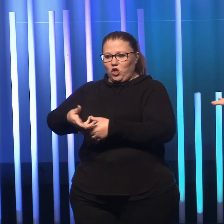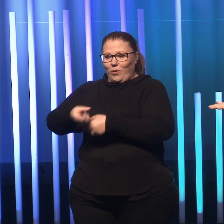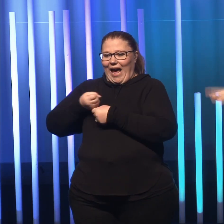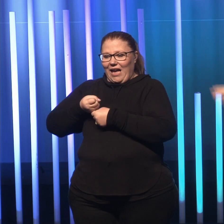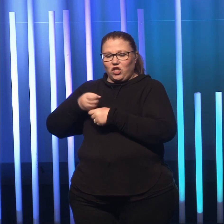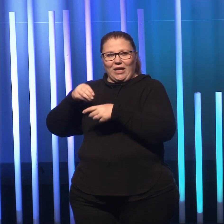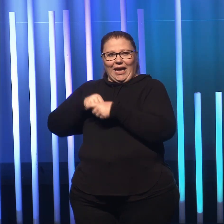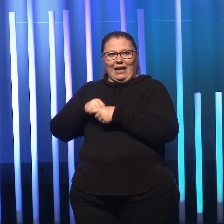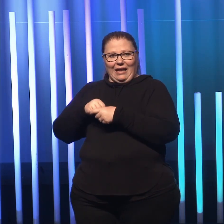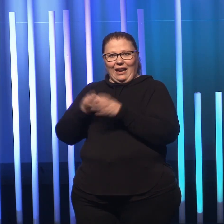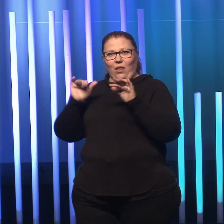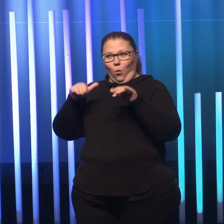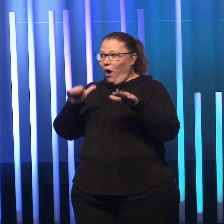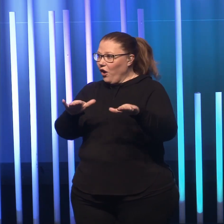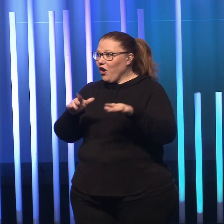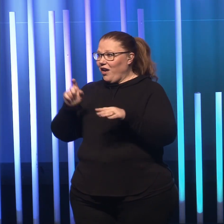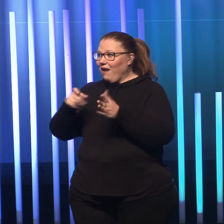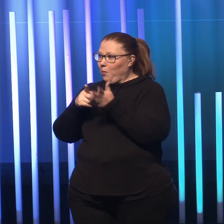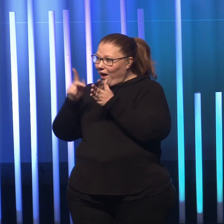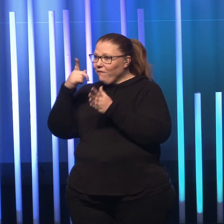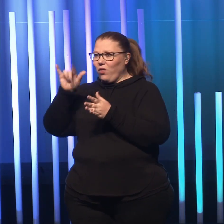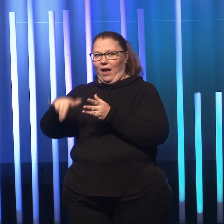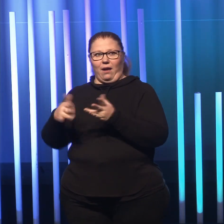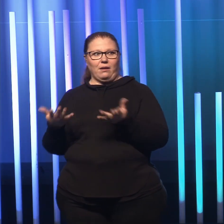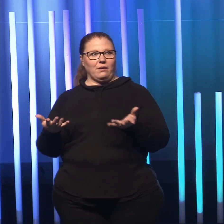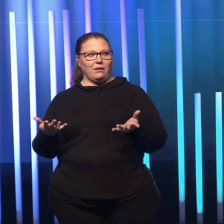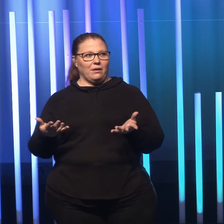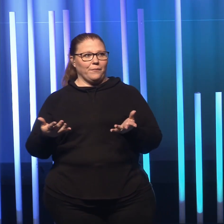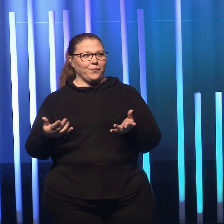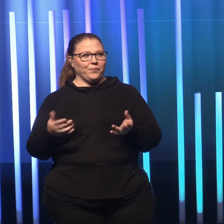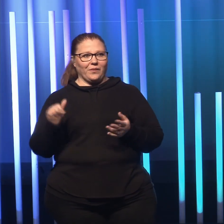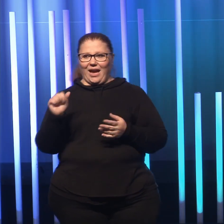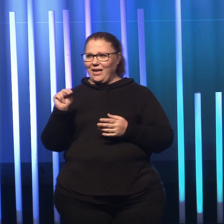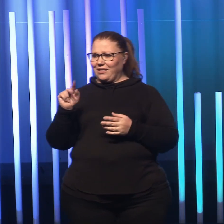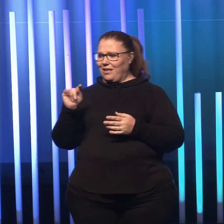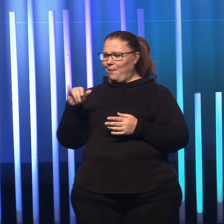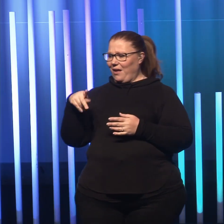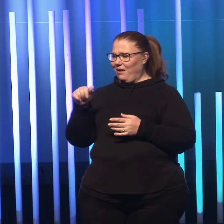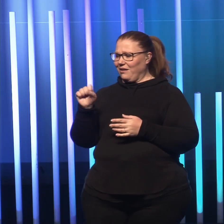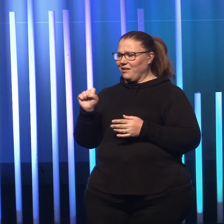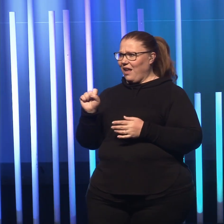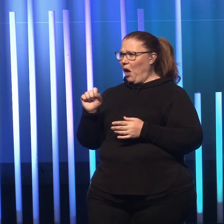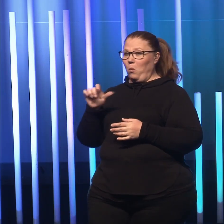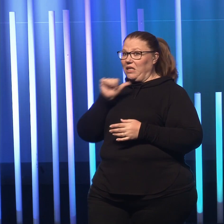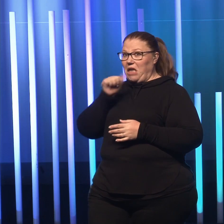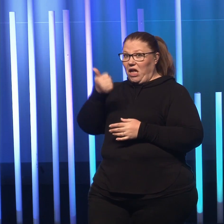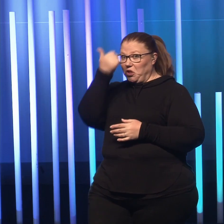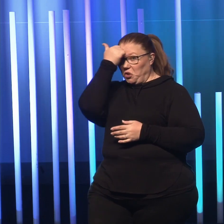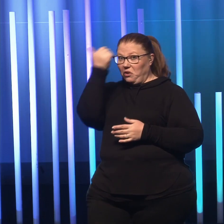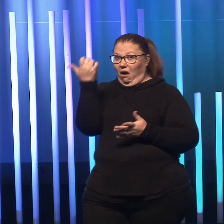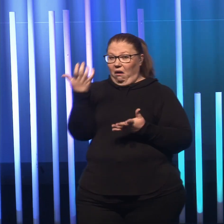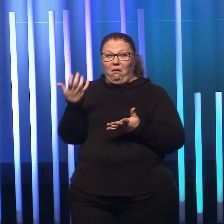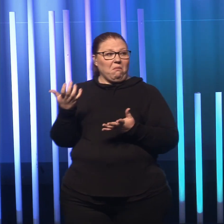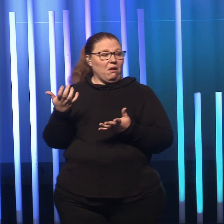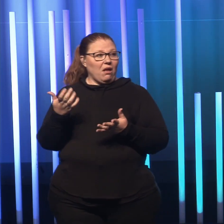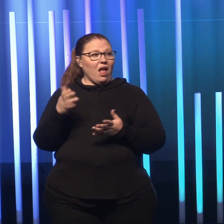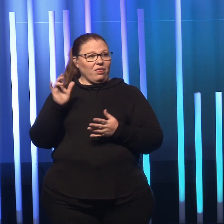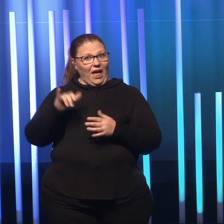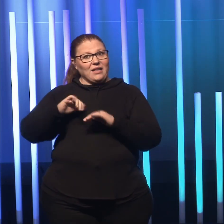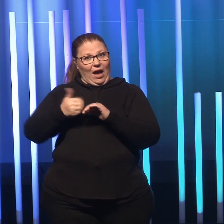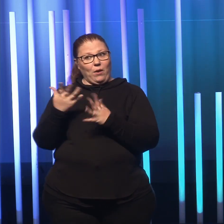portion and pay for that, right? Like Antipas was no dummy. He was like, this is how I'm going to generate revenue. Now, it's no wonder